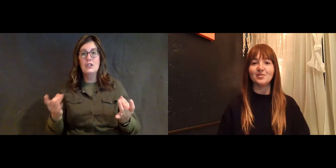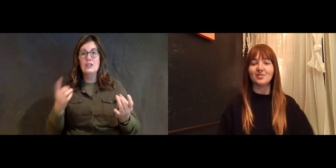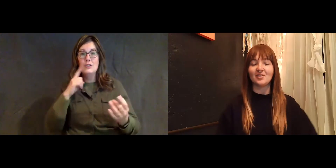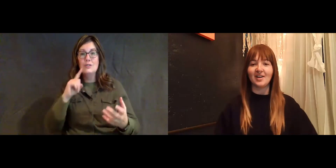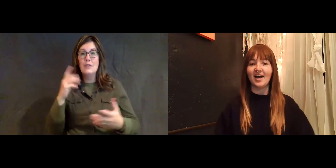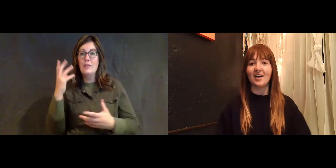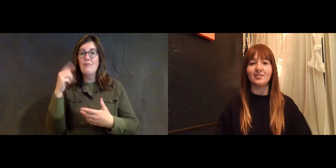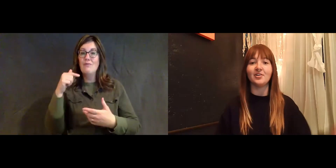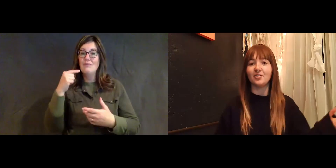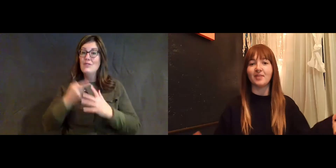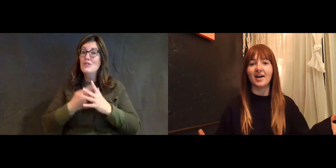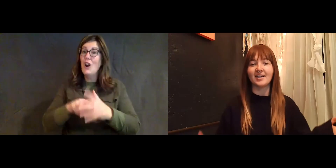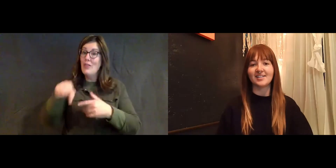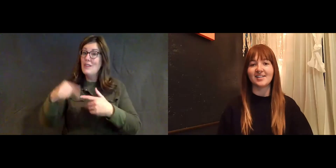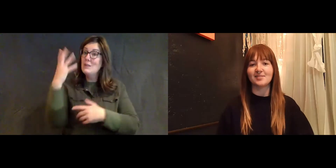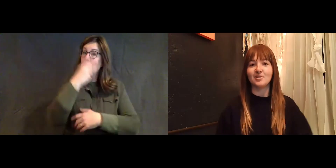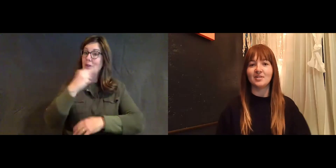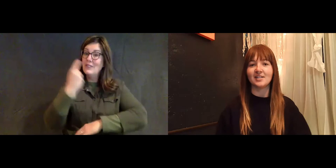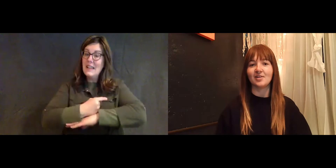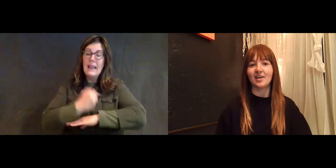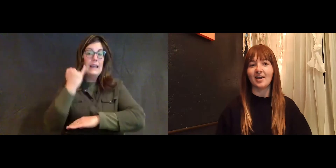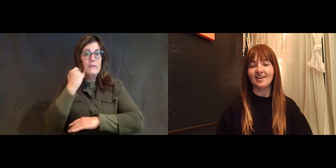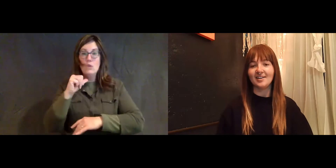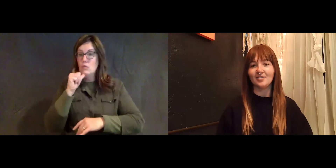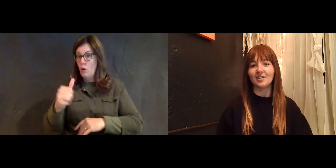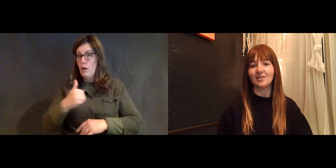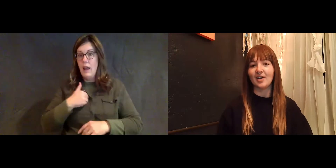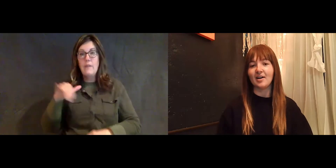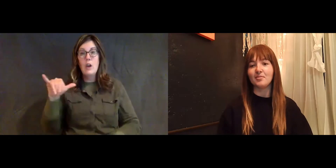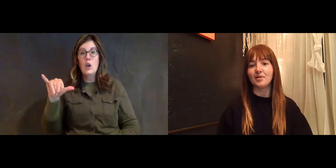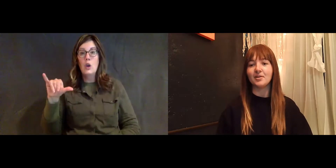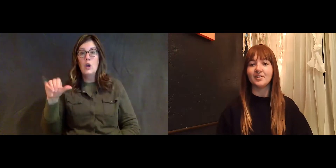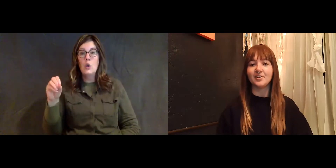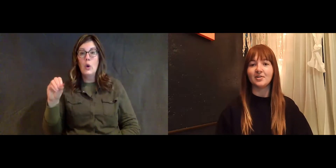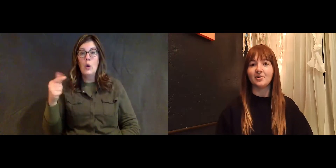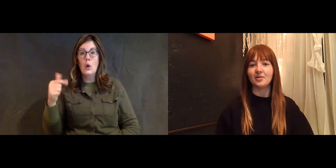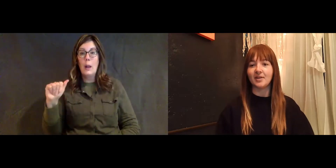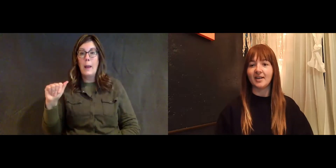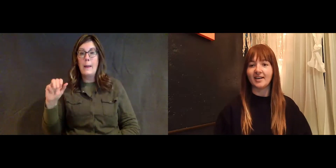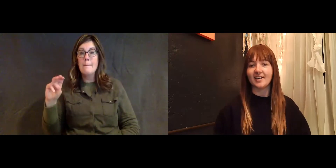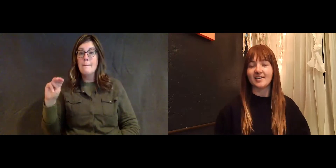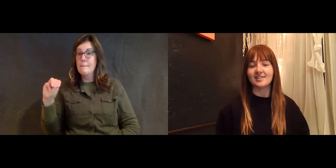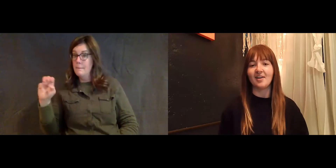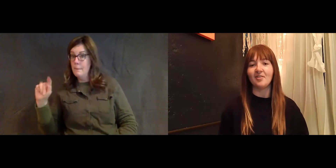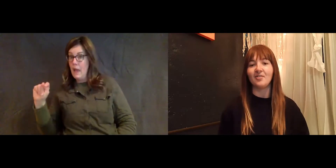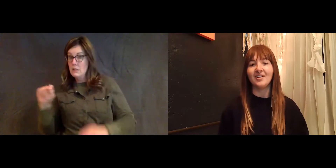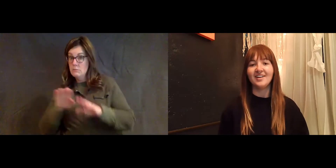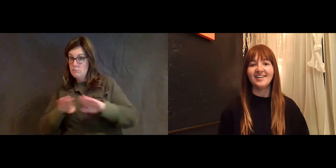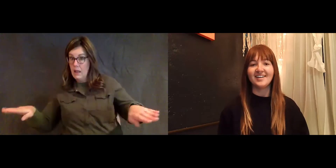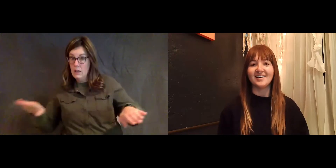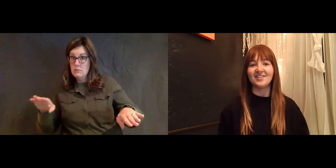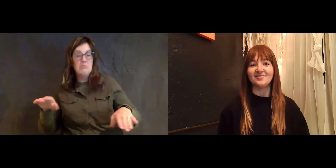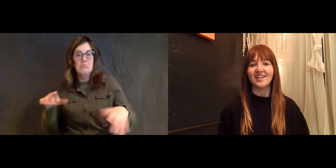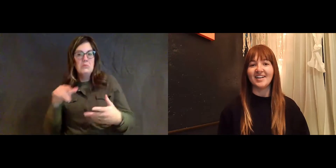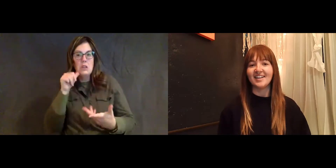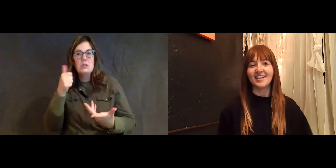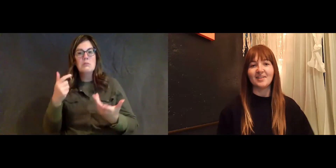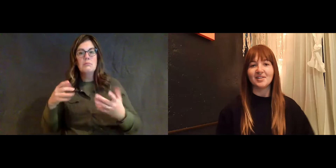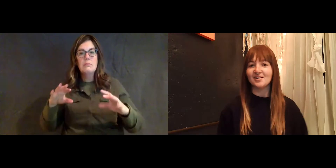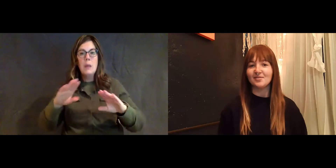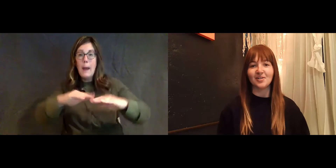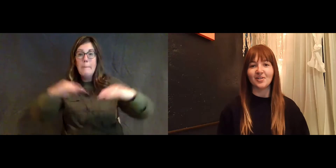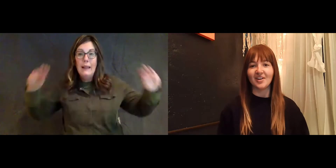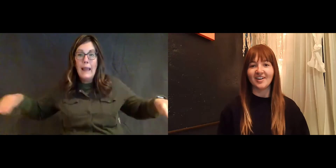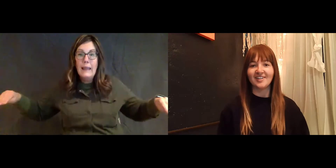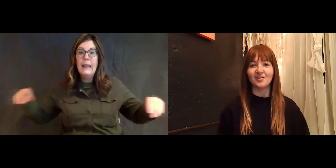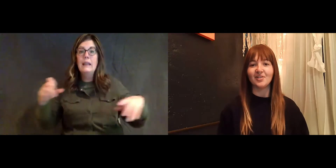you don't have a yoga mat accessible, that's okay. You can grab a pillow or a blanket, a towel, anything that makes